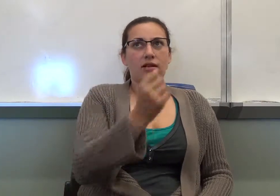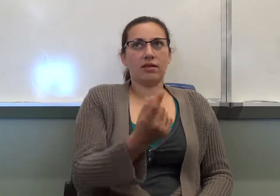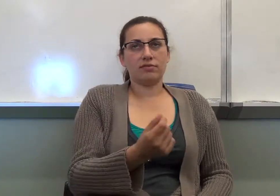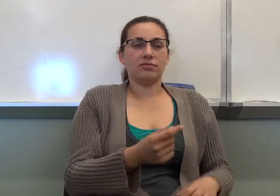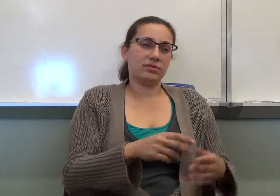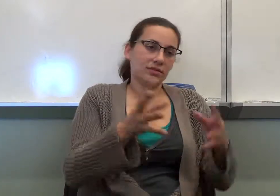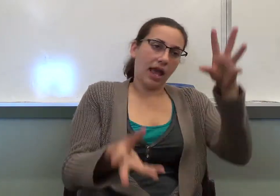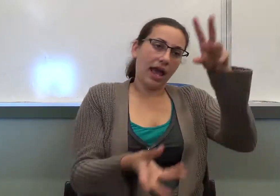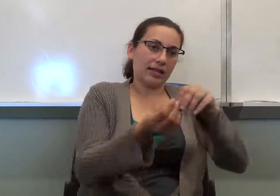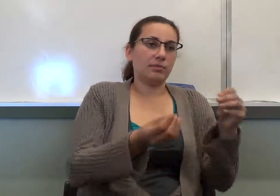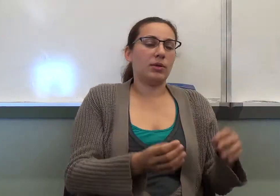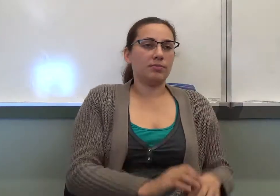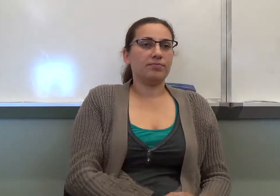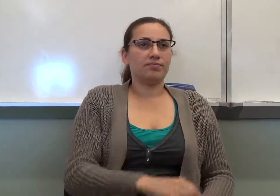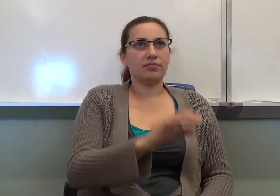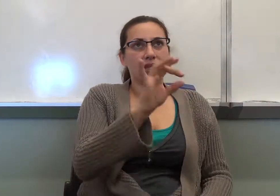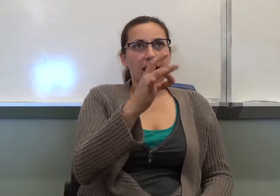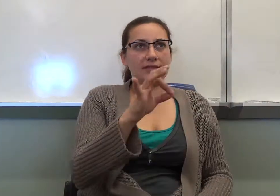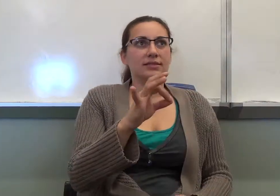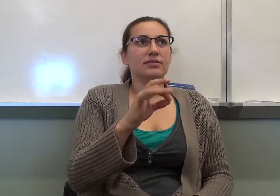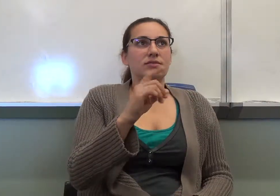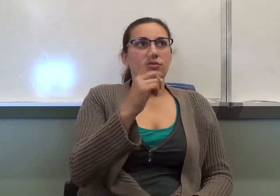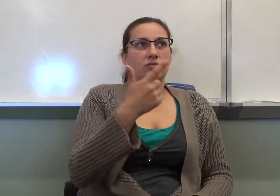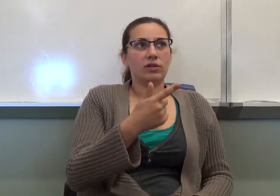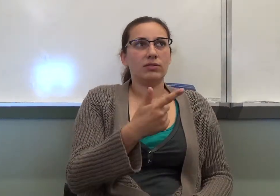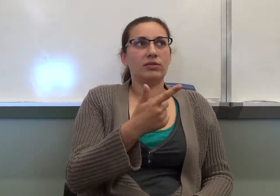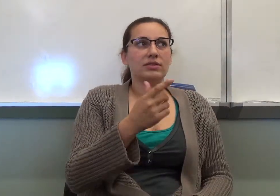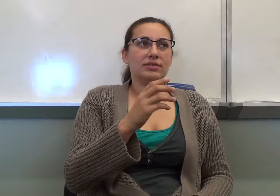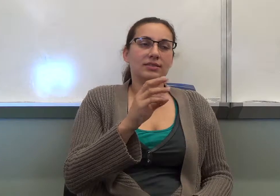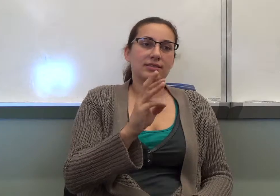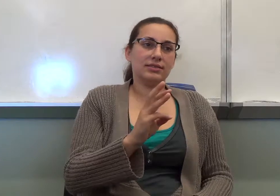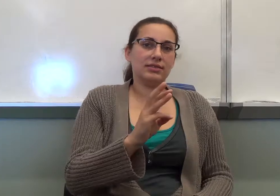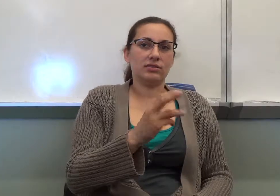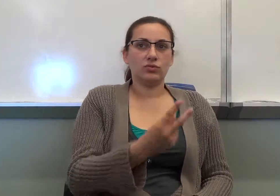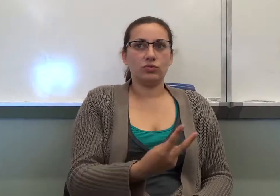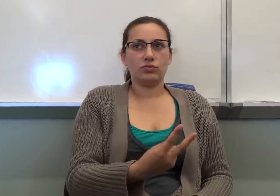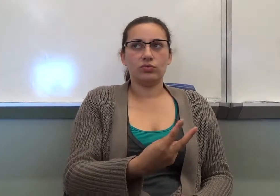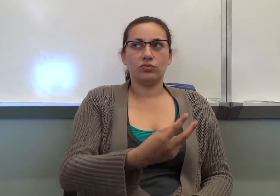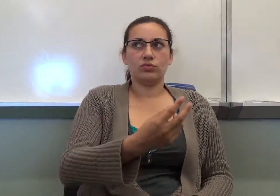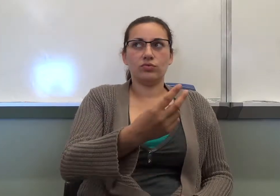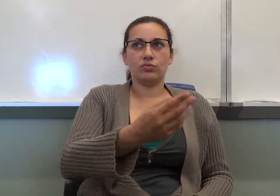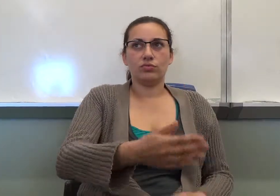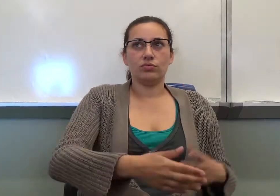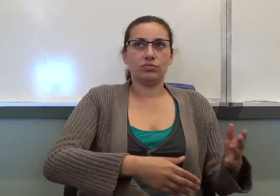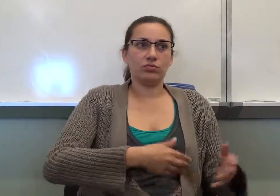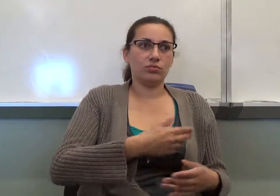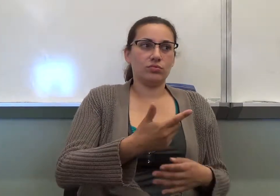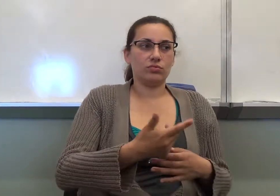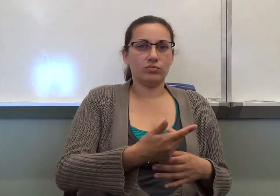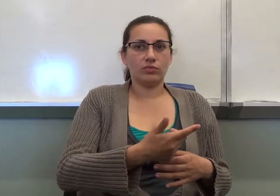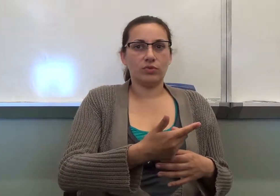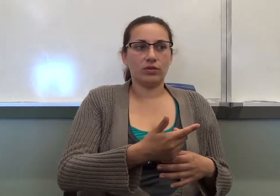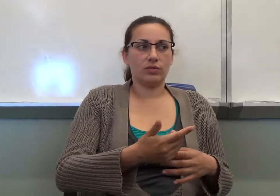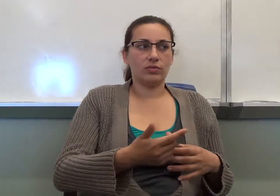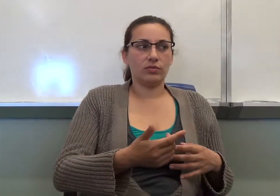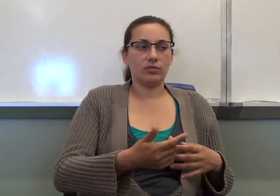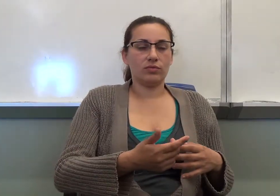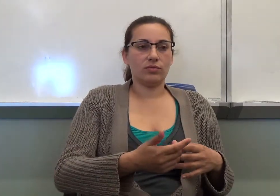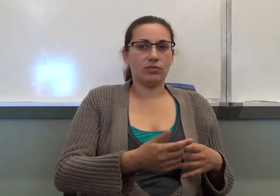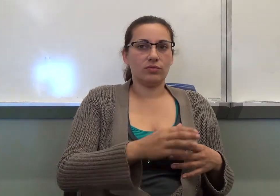15, 18, 21, and 6 is 2, 21, and 5 is 26.